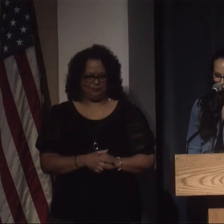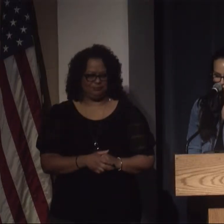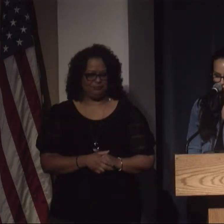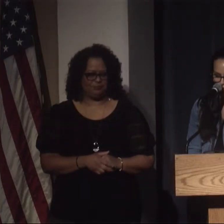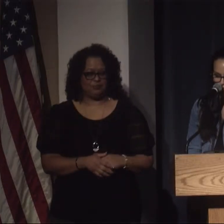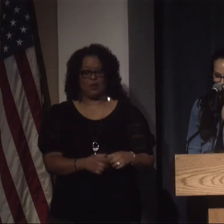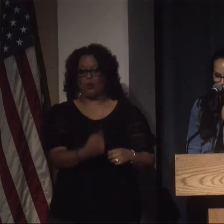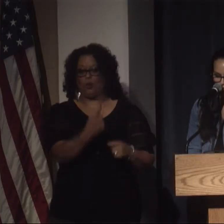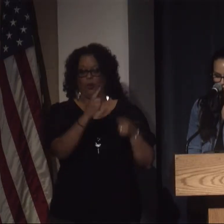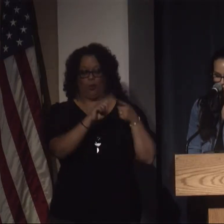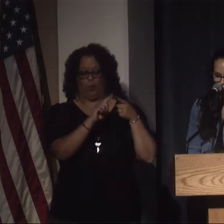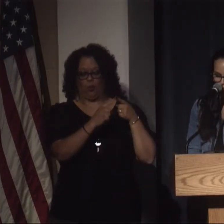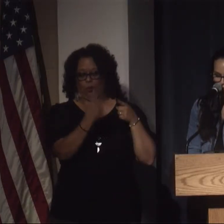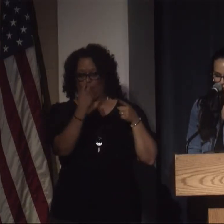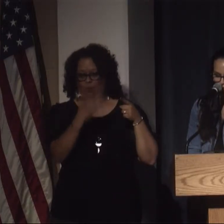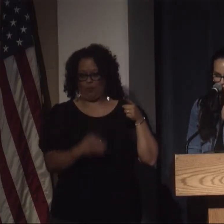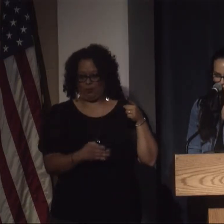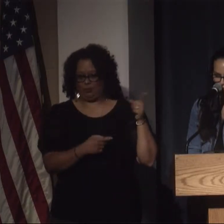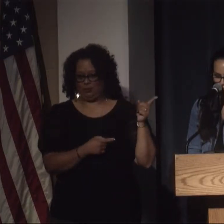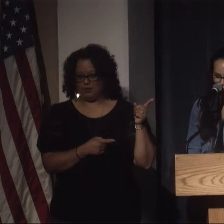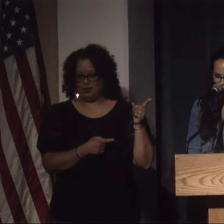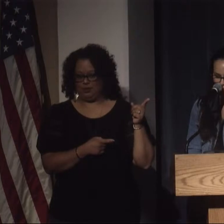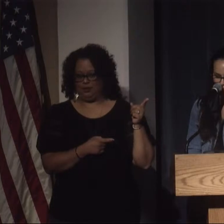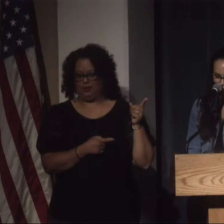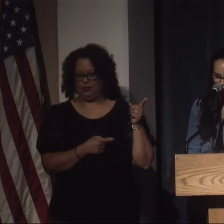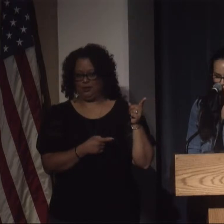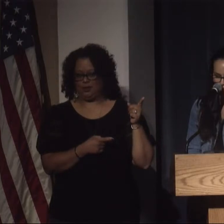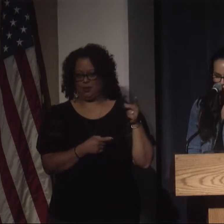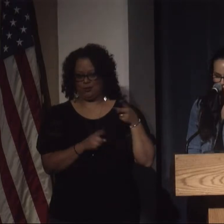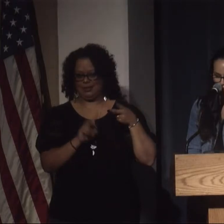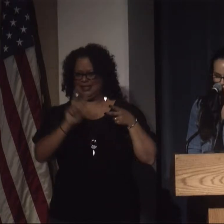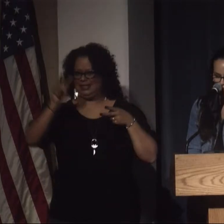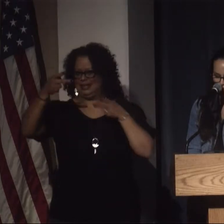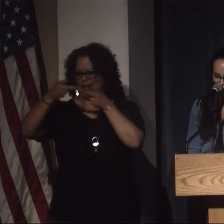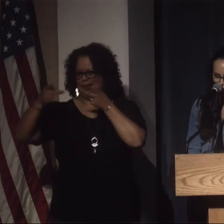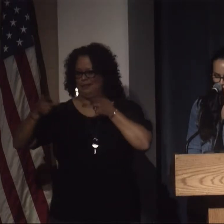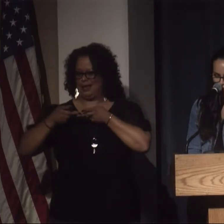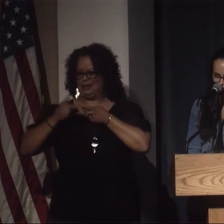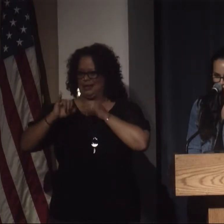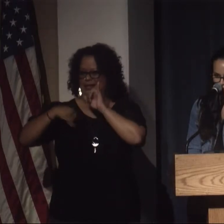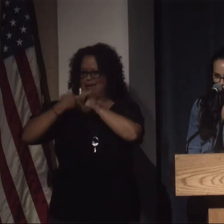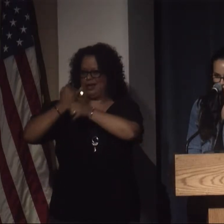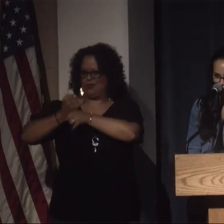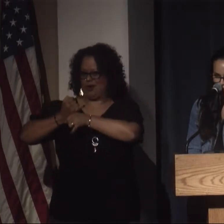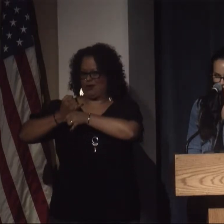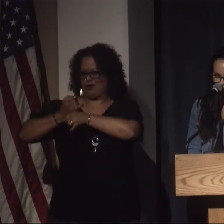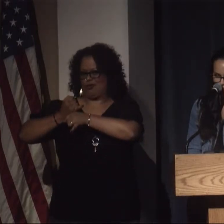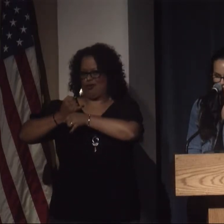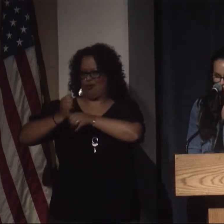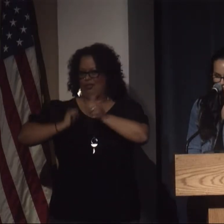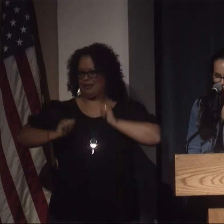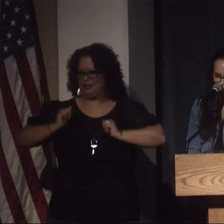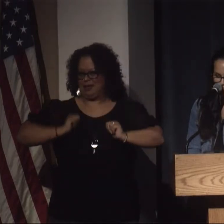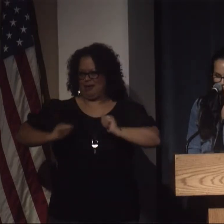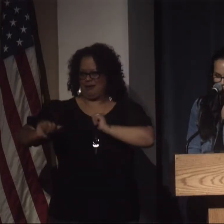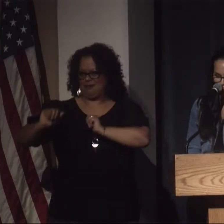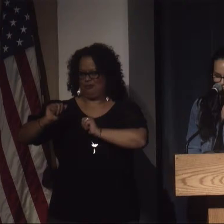Yeah. One person was a runner-up at the International Thespian Society.